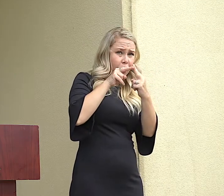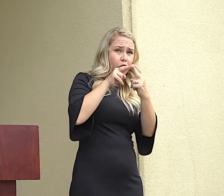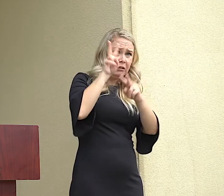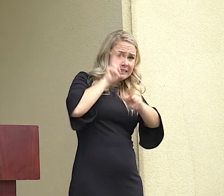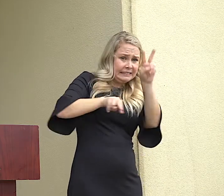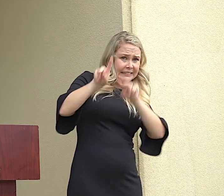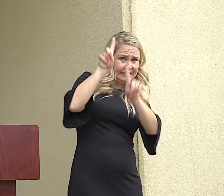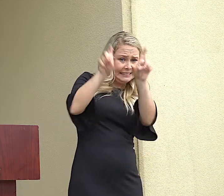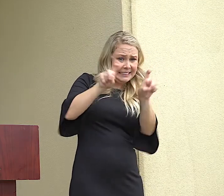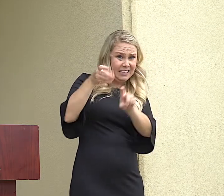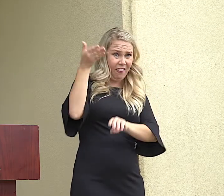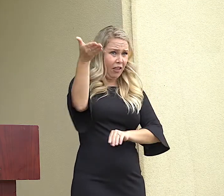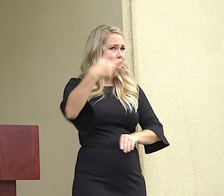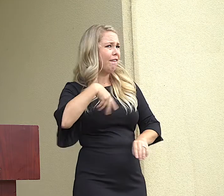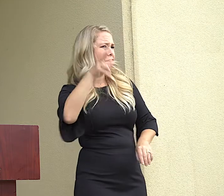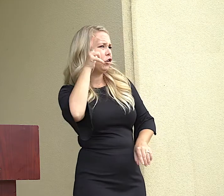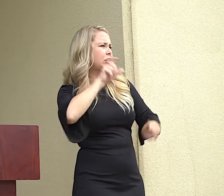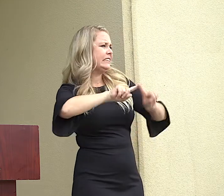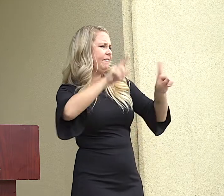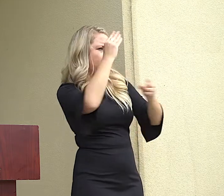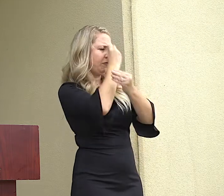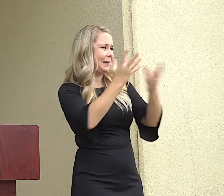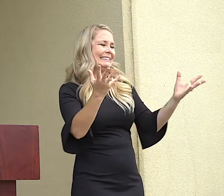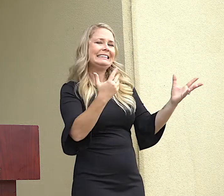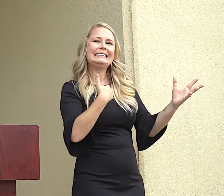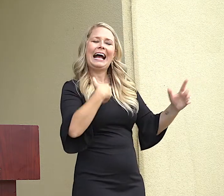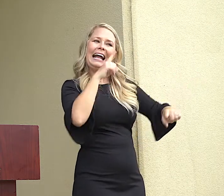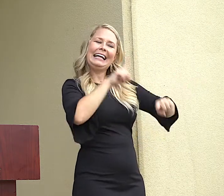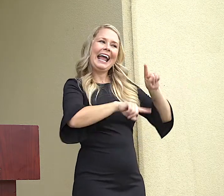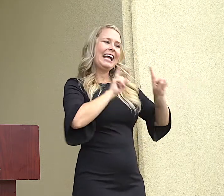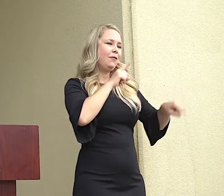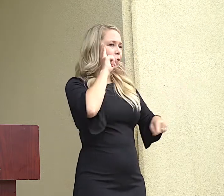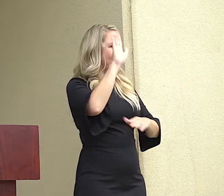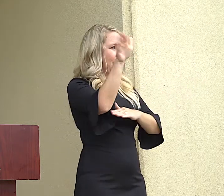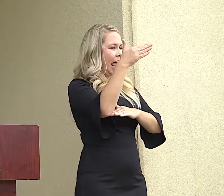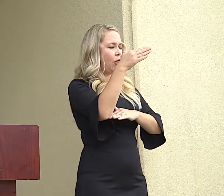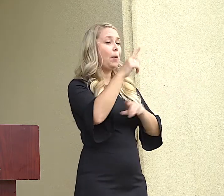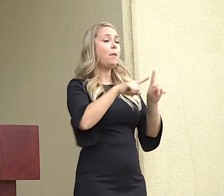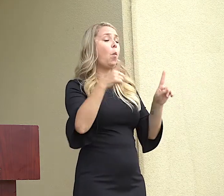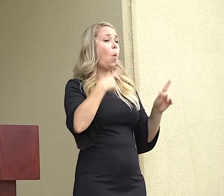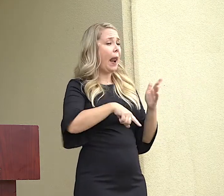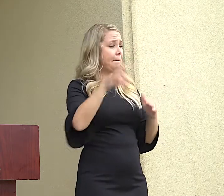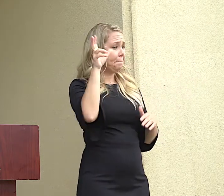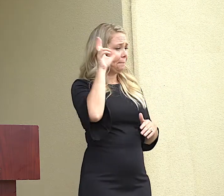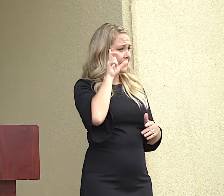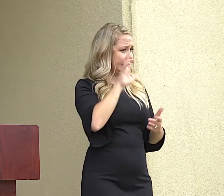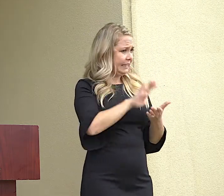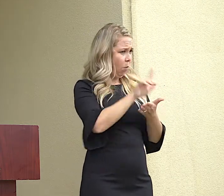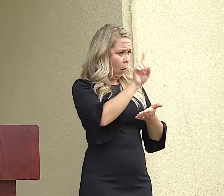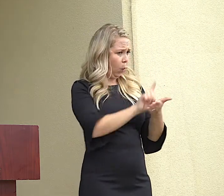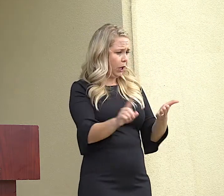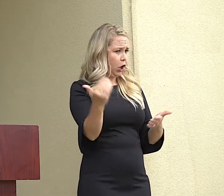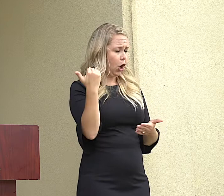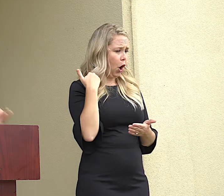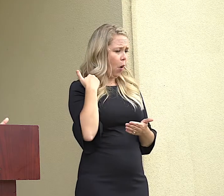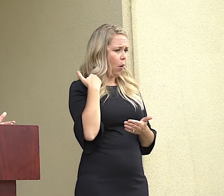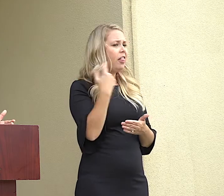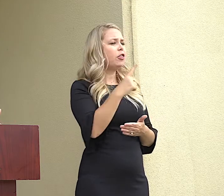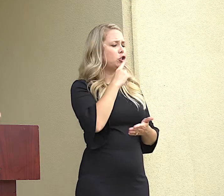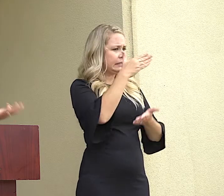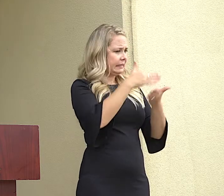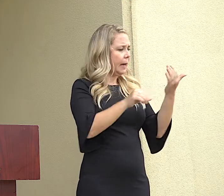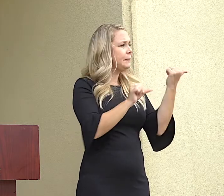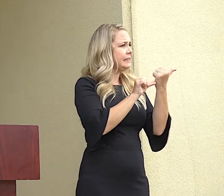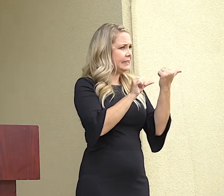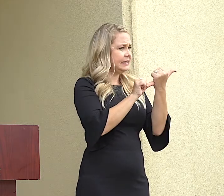assessed there? I've kind of heard different Okay, I information. can't about really that. answer for Flagler Hospital, but I believe what I understood about a week ago is that there is some